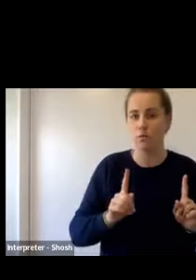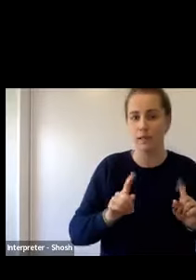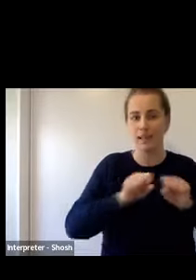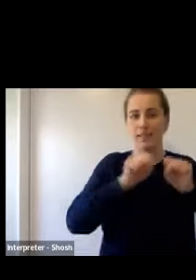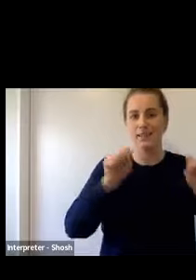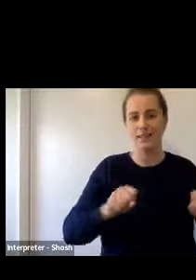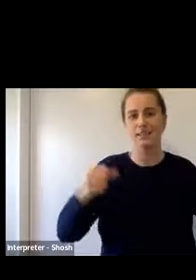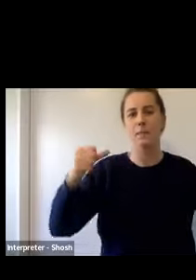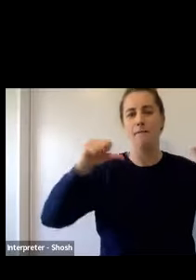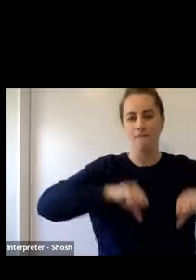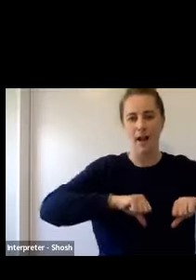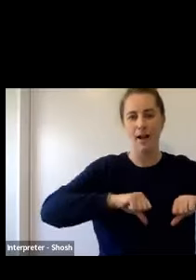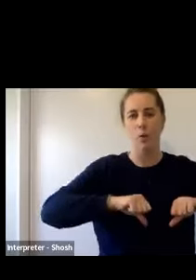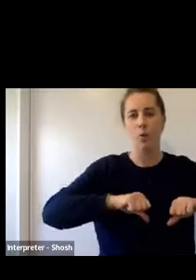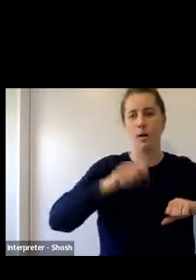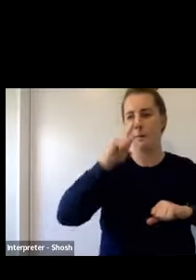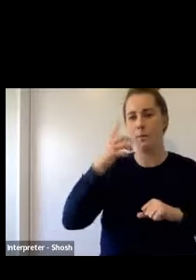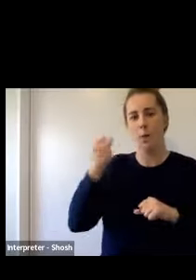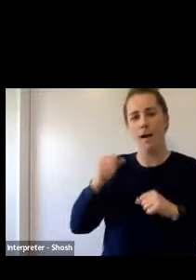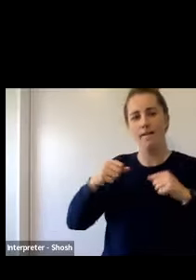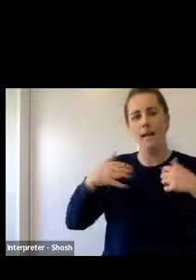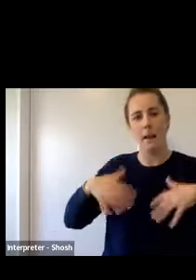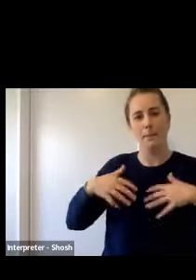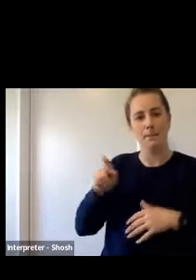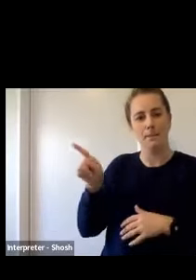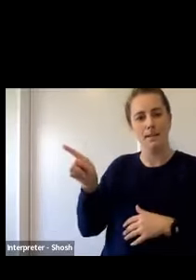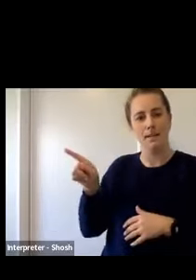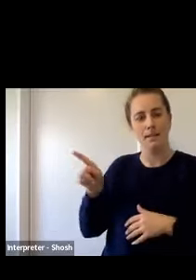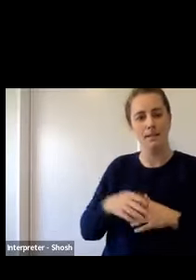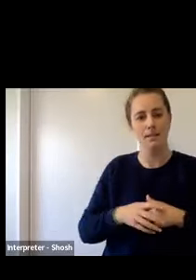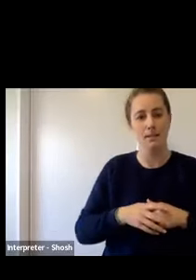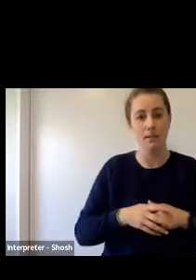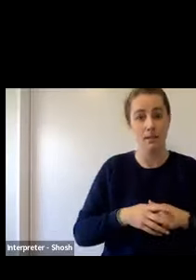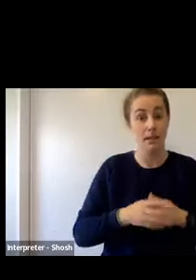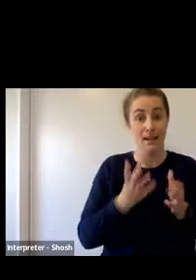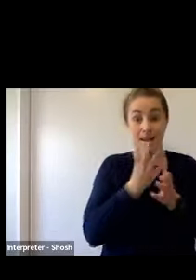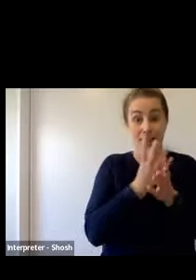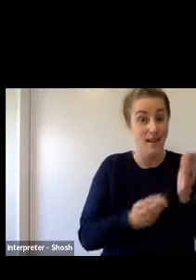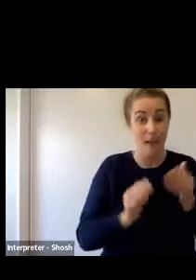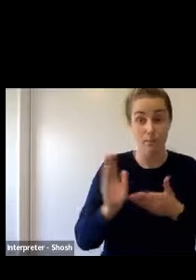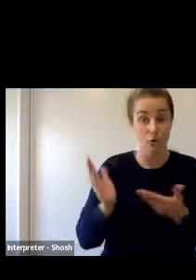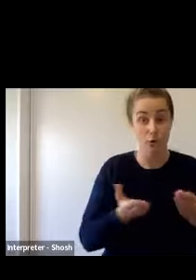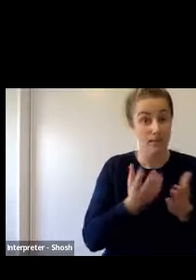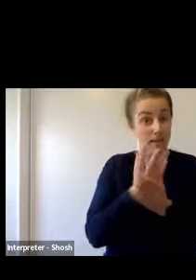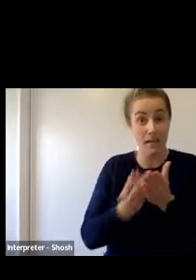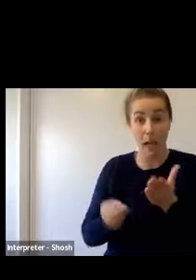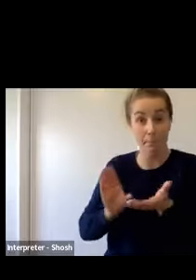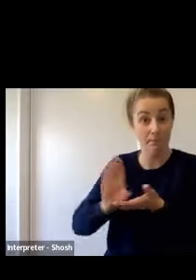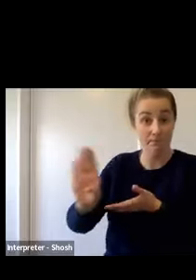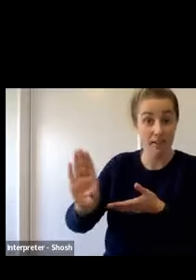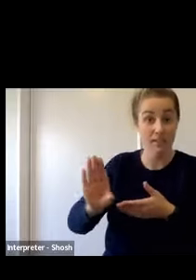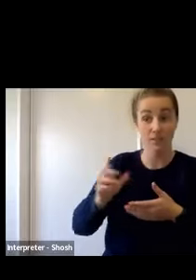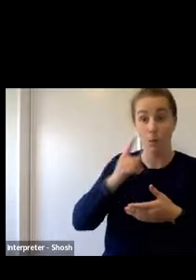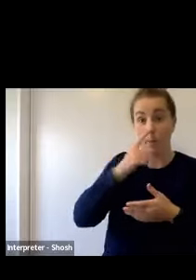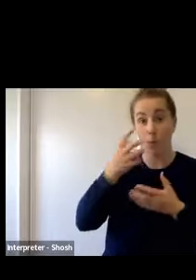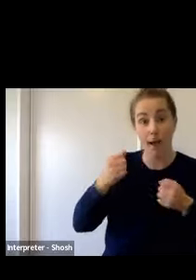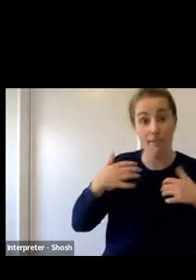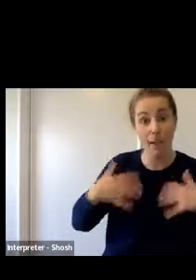that people with epilepsy face. I see a huge gap in services and funding for people living with